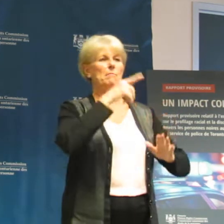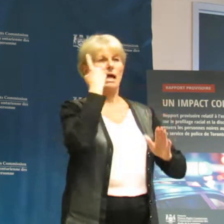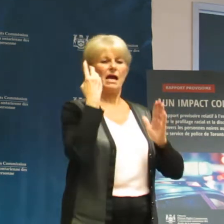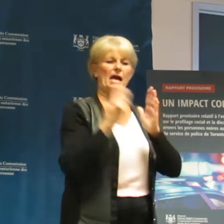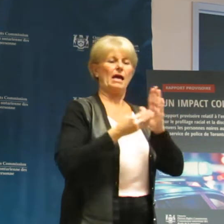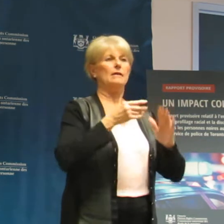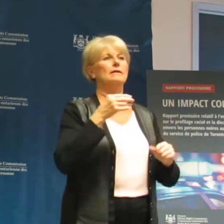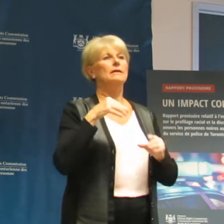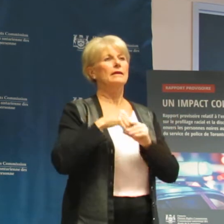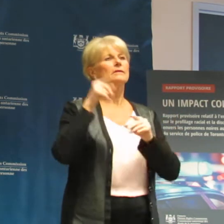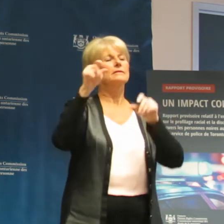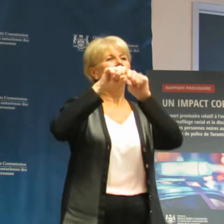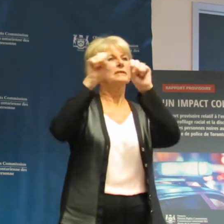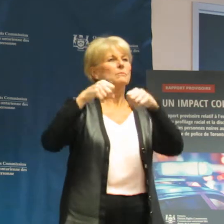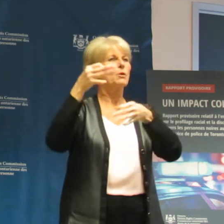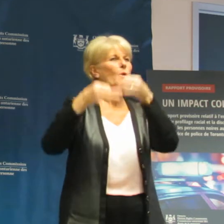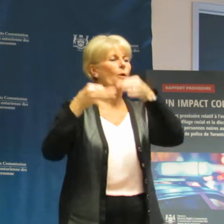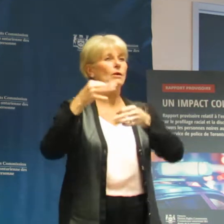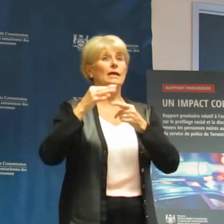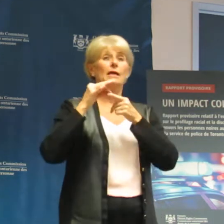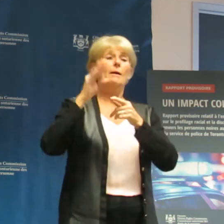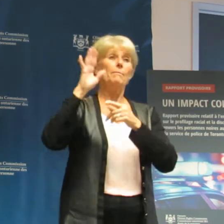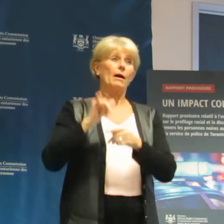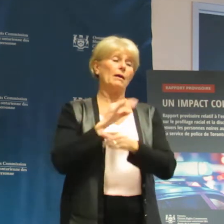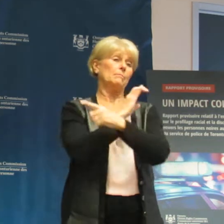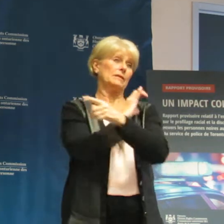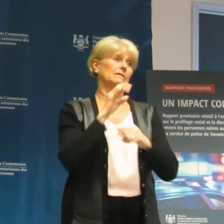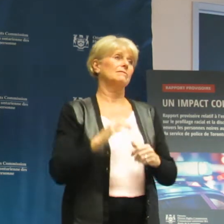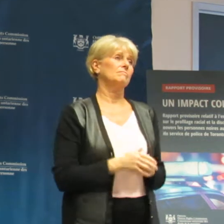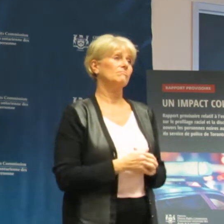in the criminal justice system led by the police.